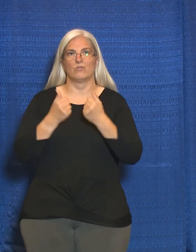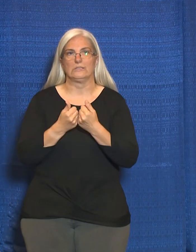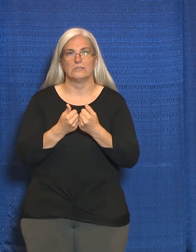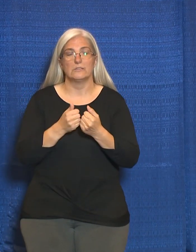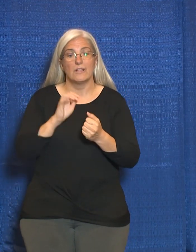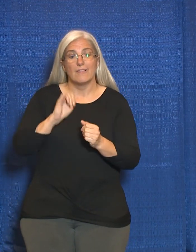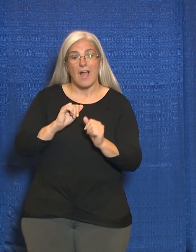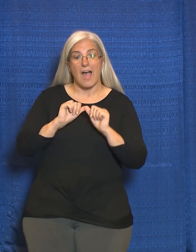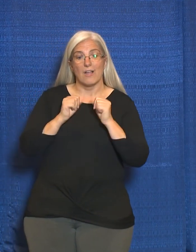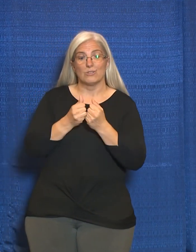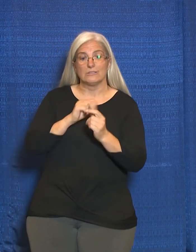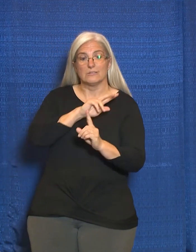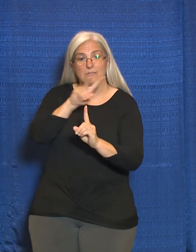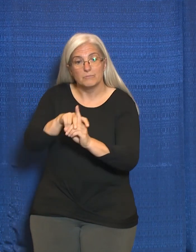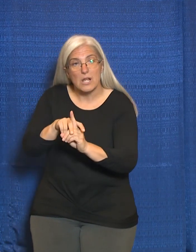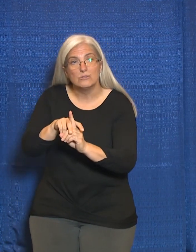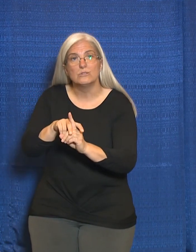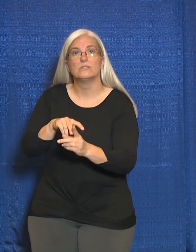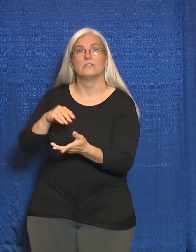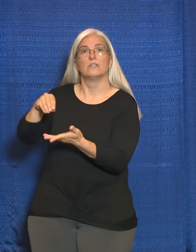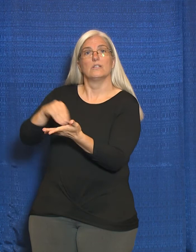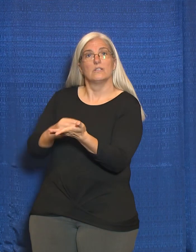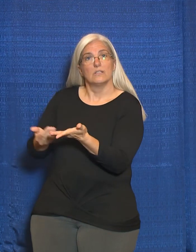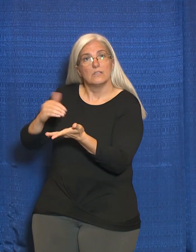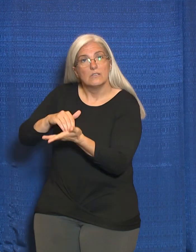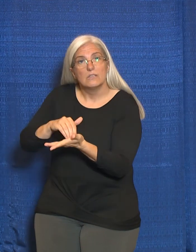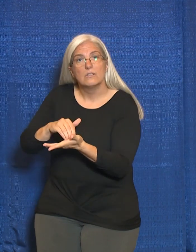address processes.